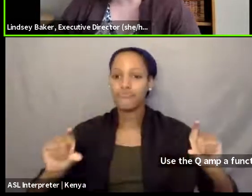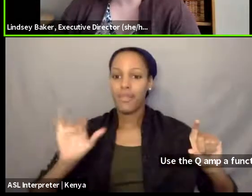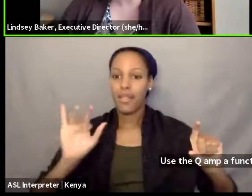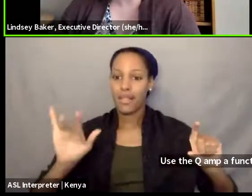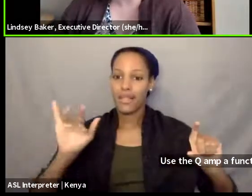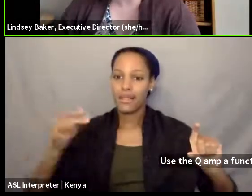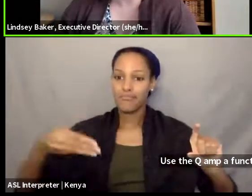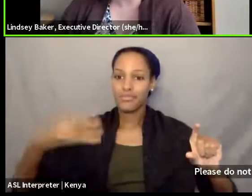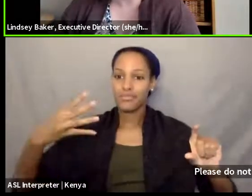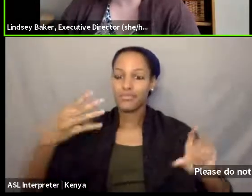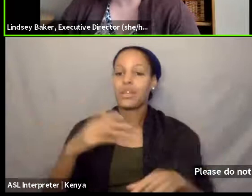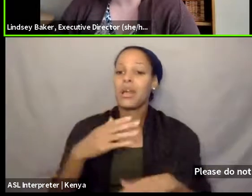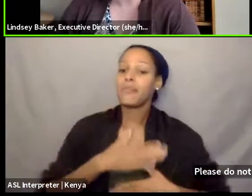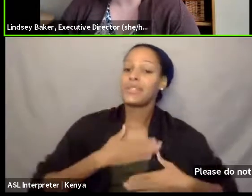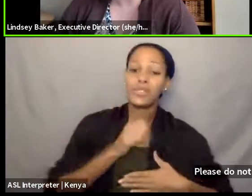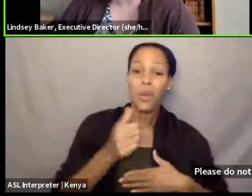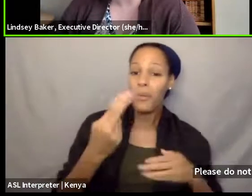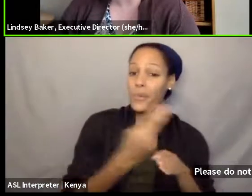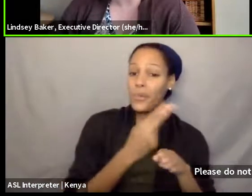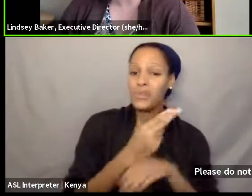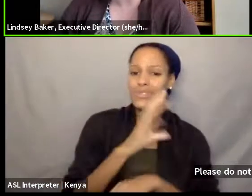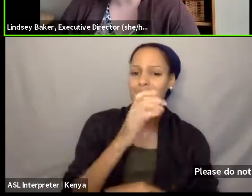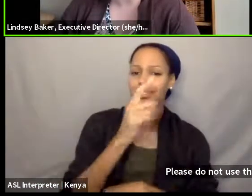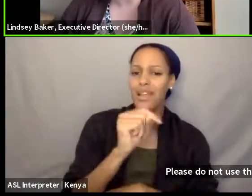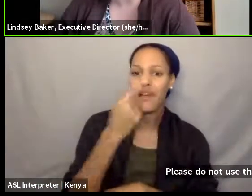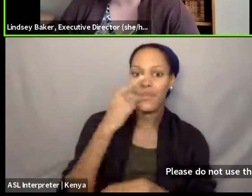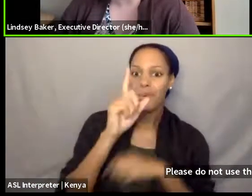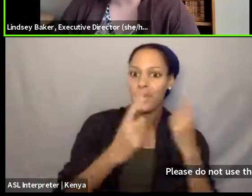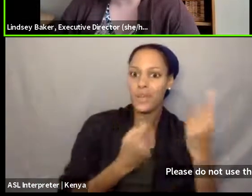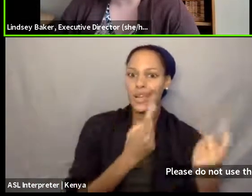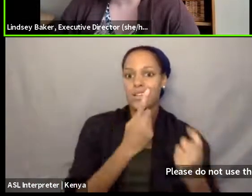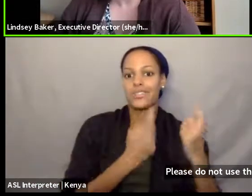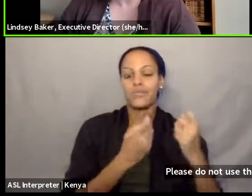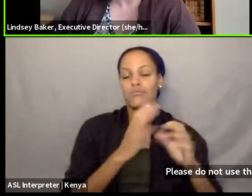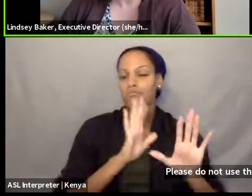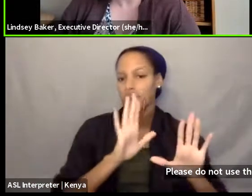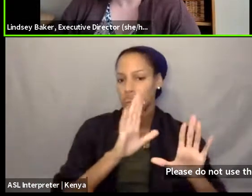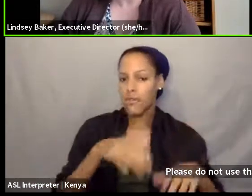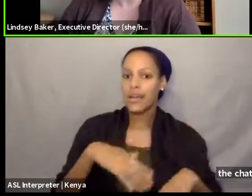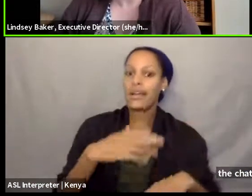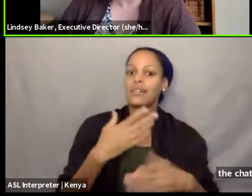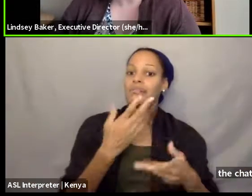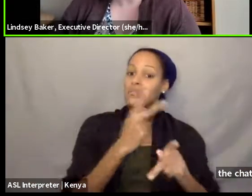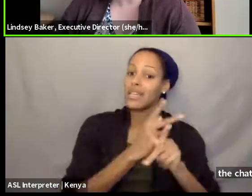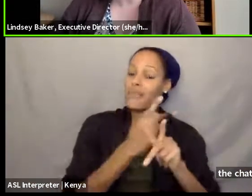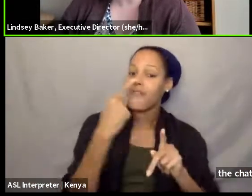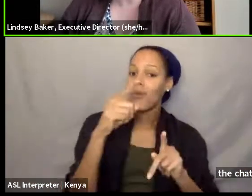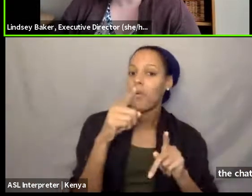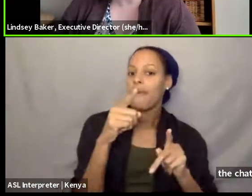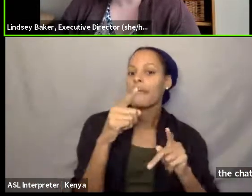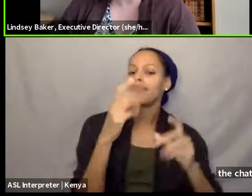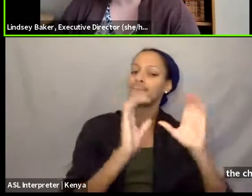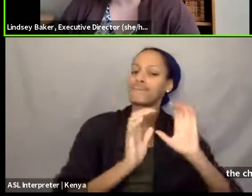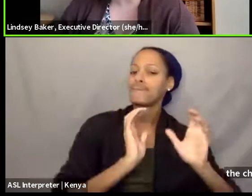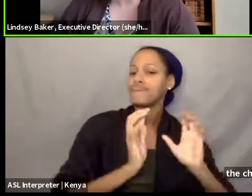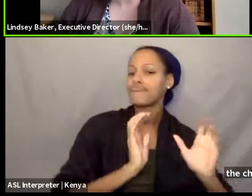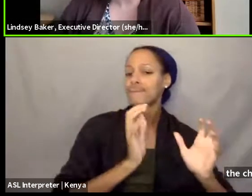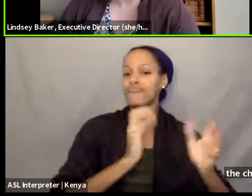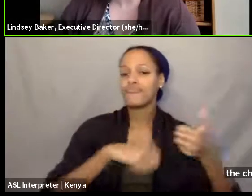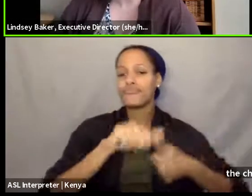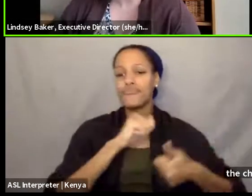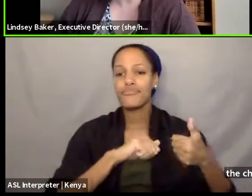to ask questions. We hope that the chat will be reserved for wonderful and wild conversations between